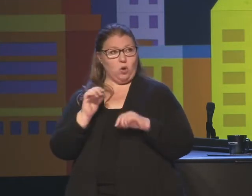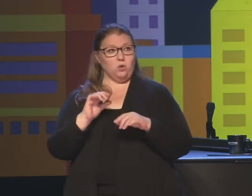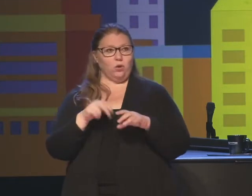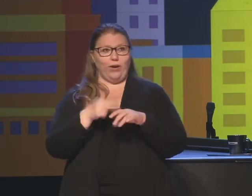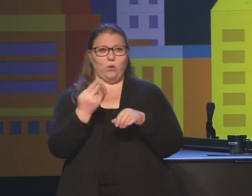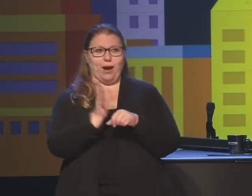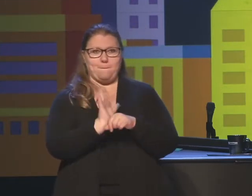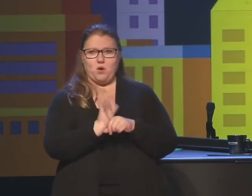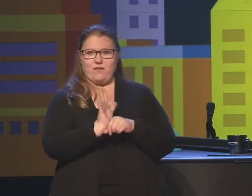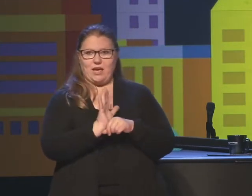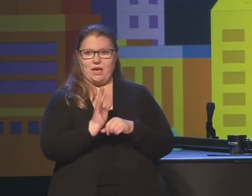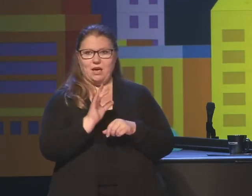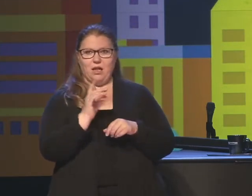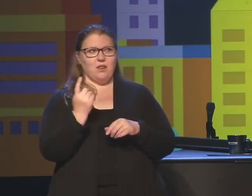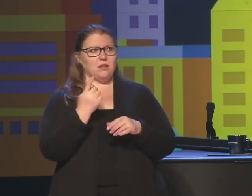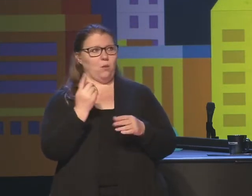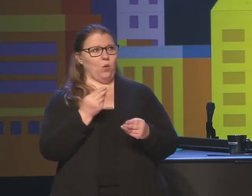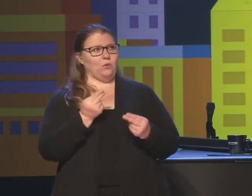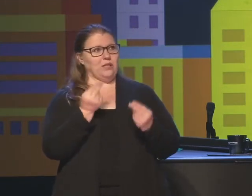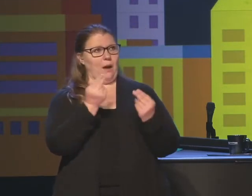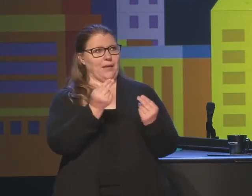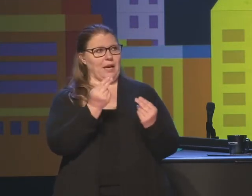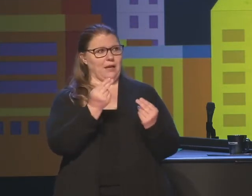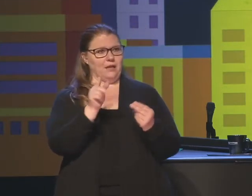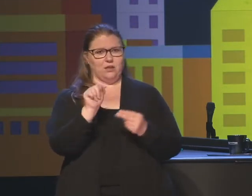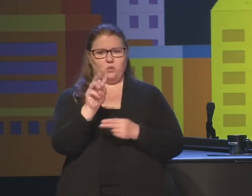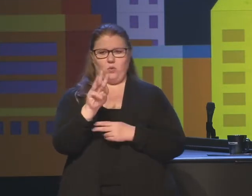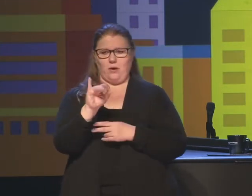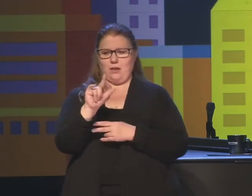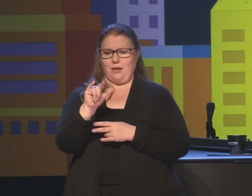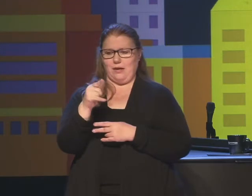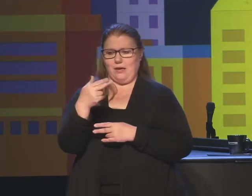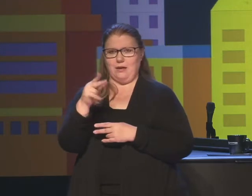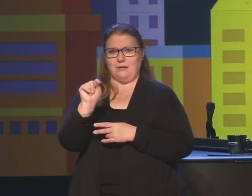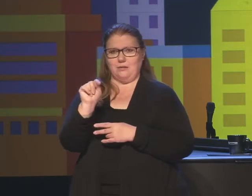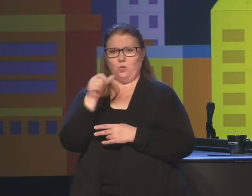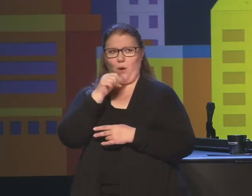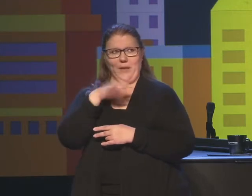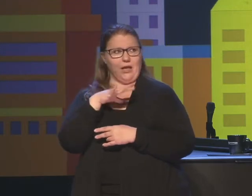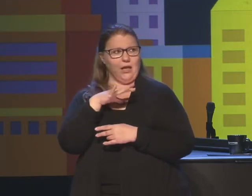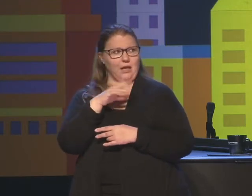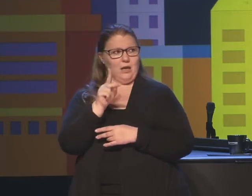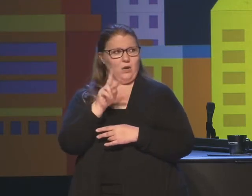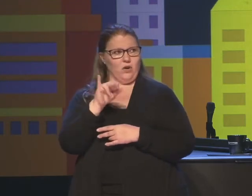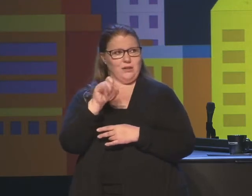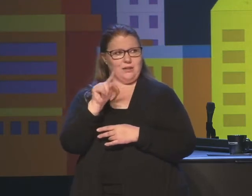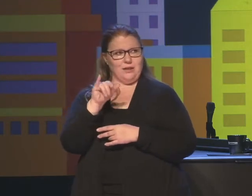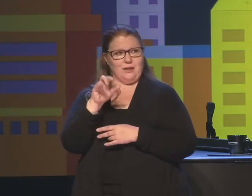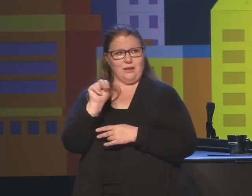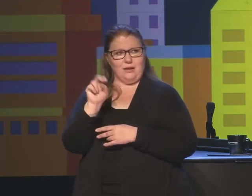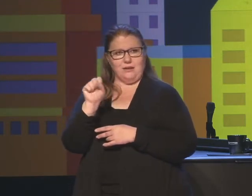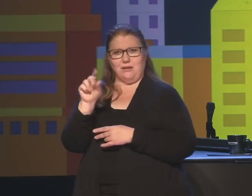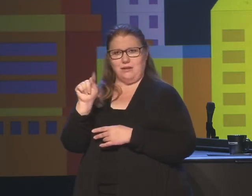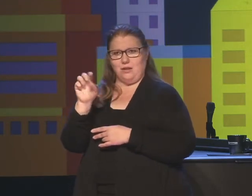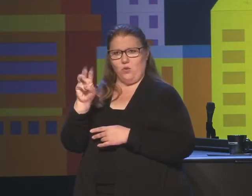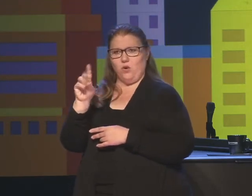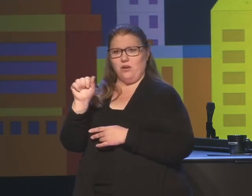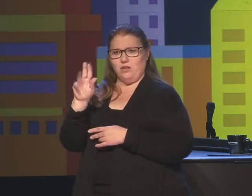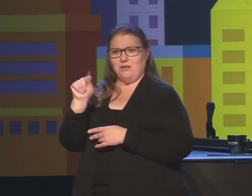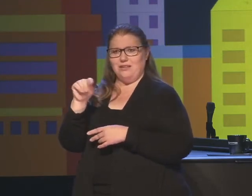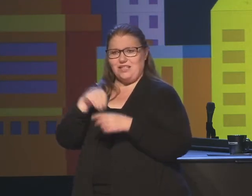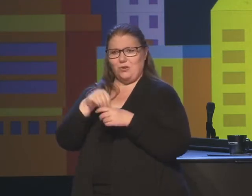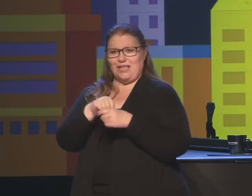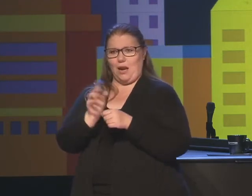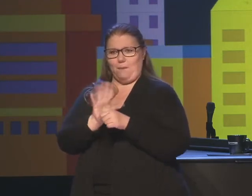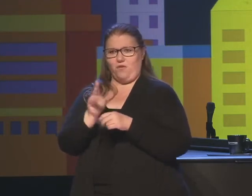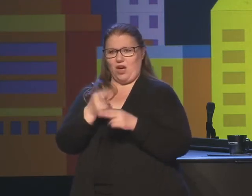movie that she was nominated, the Twilight woman, Kristen Stewart, is that her? Yeah, Kristen Stewart. She was in a movie called Spencer, some